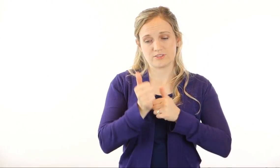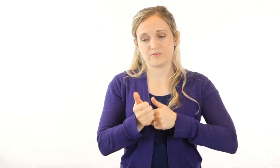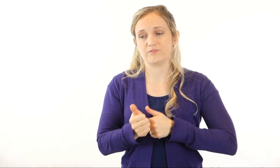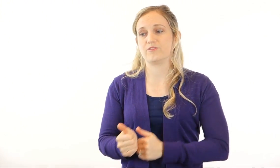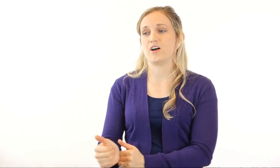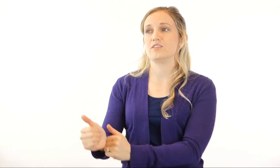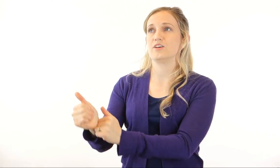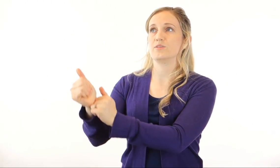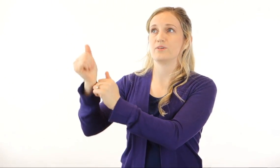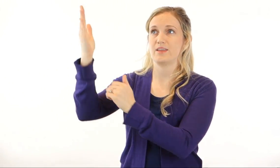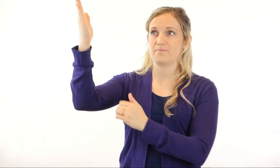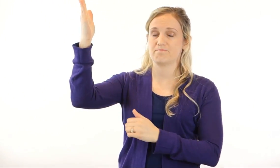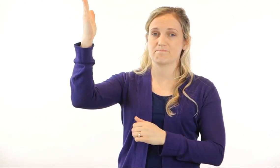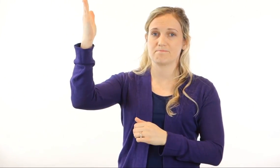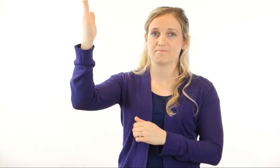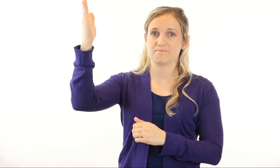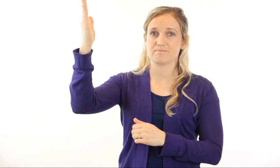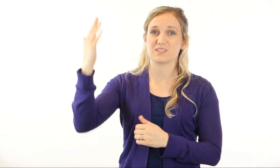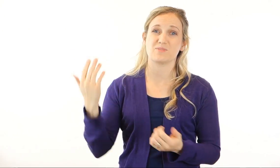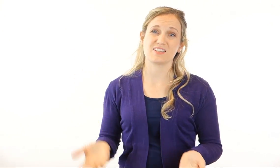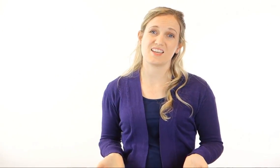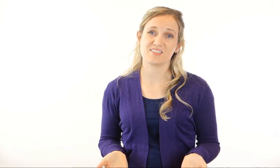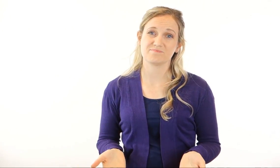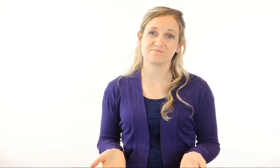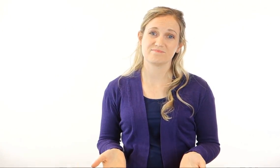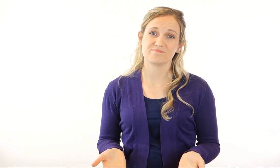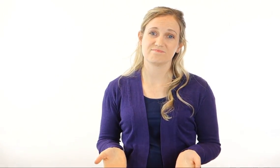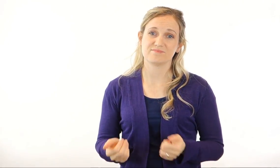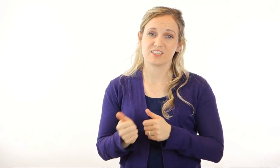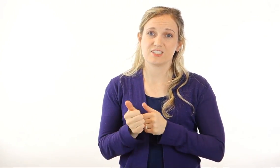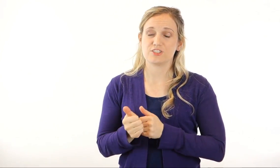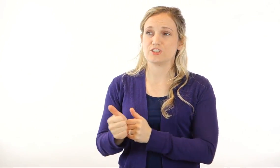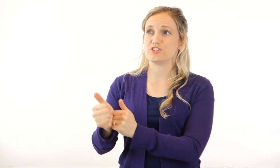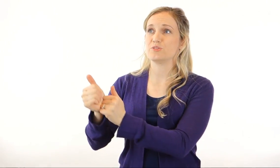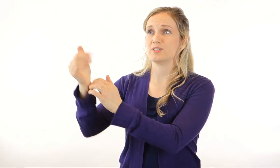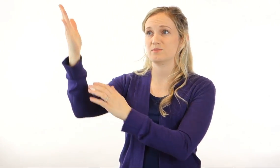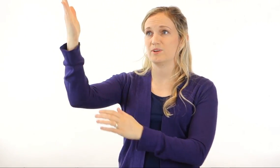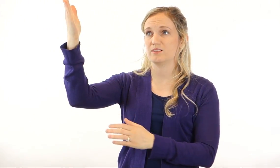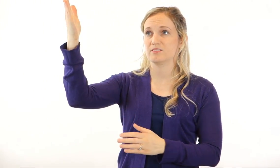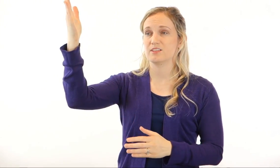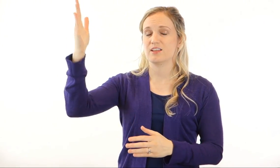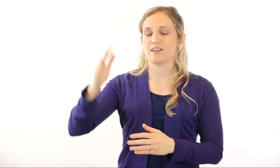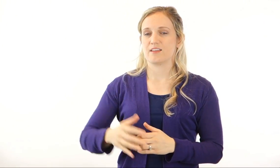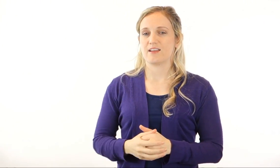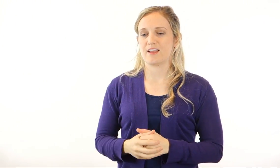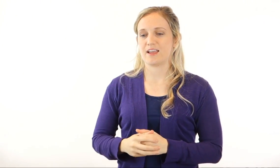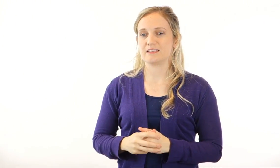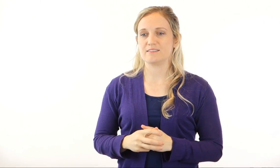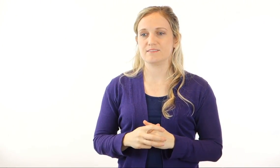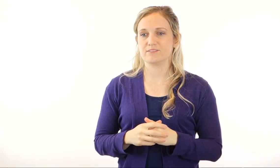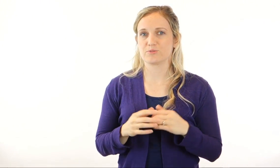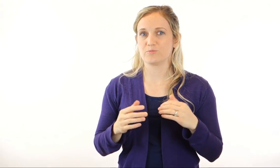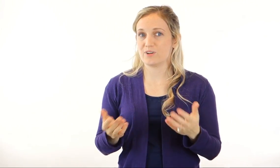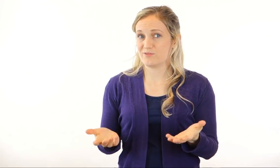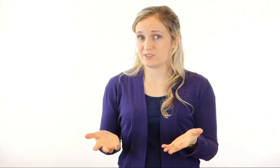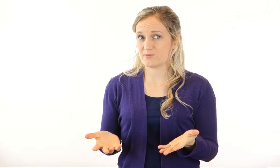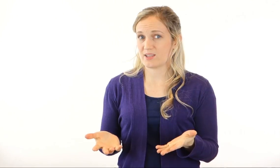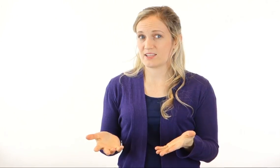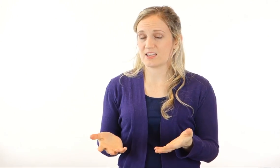to follow him, that's what I say, to do his will. One of the reasons why I like